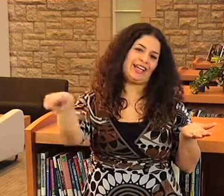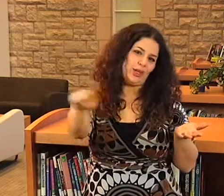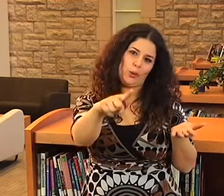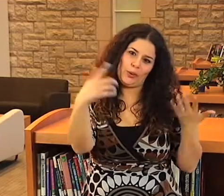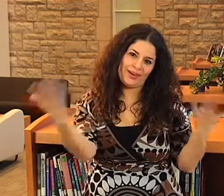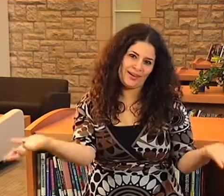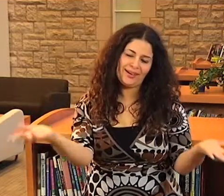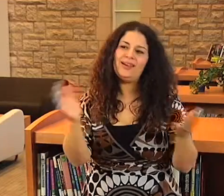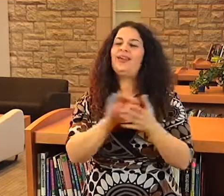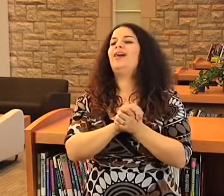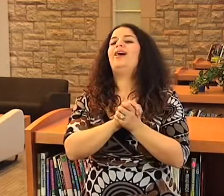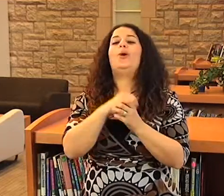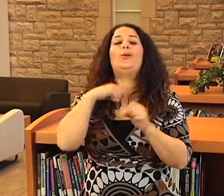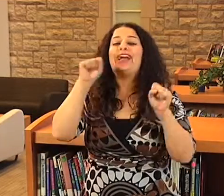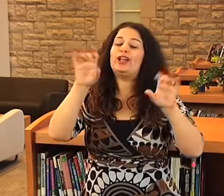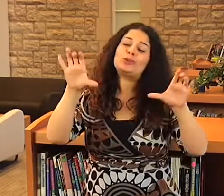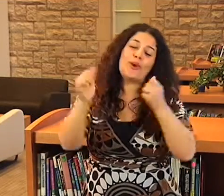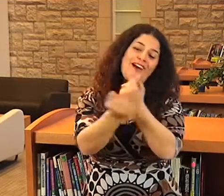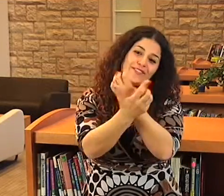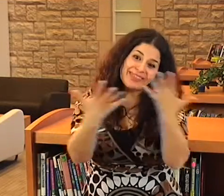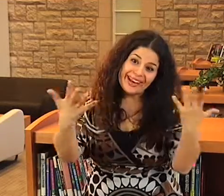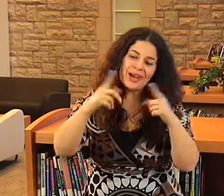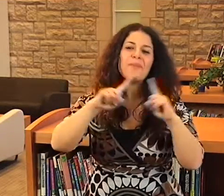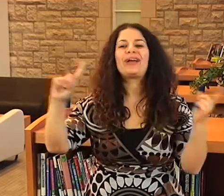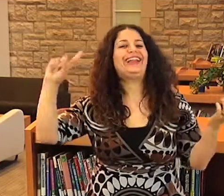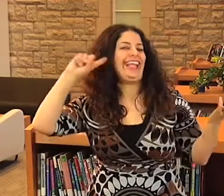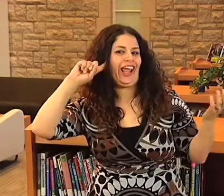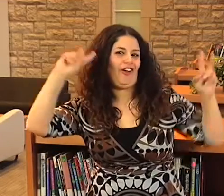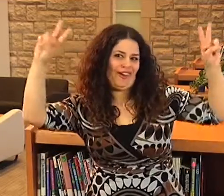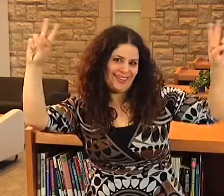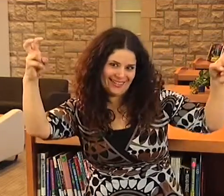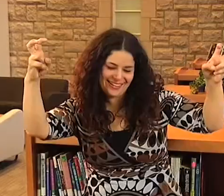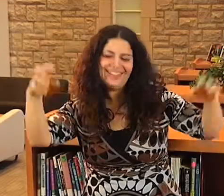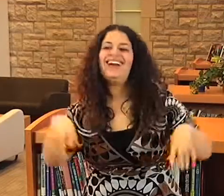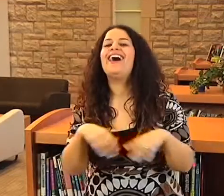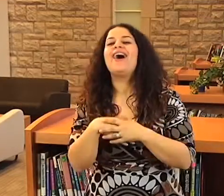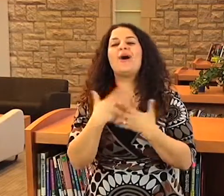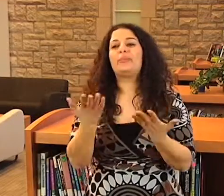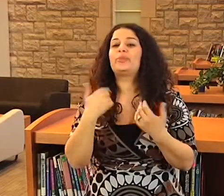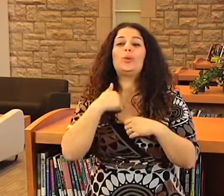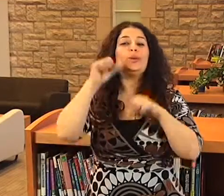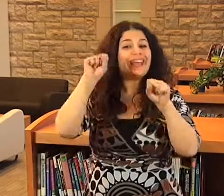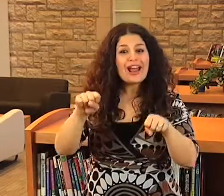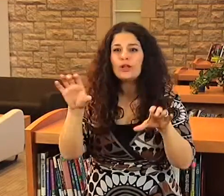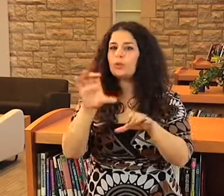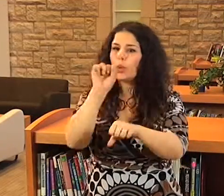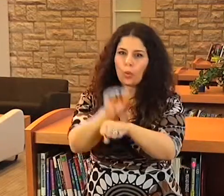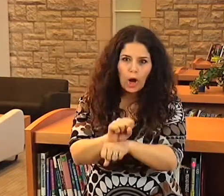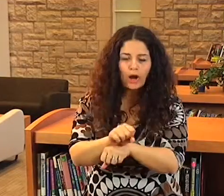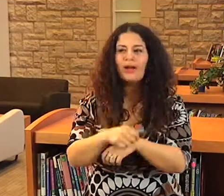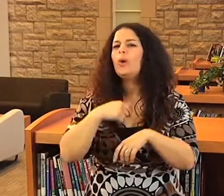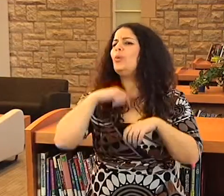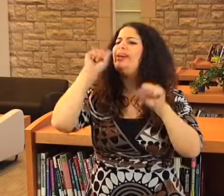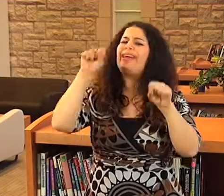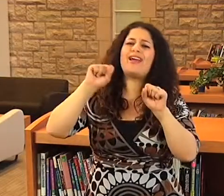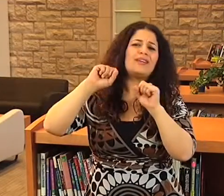is, remember, we're just like you are. We can do anything except hear, the famous quote. We can work,